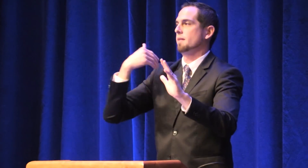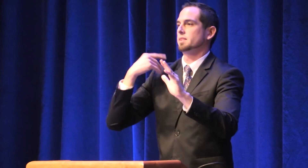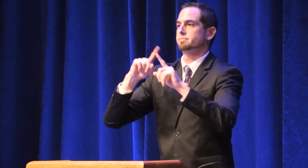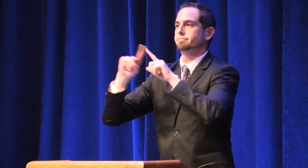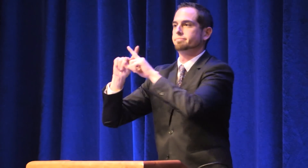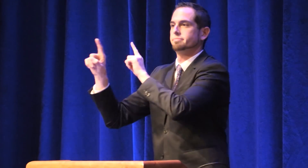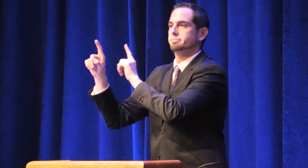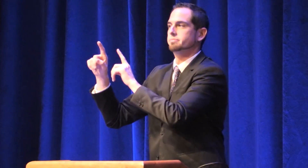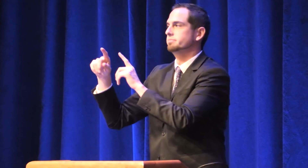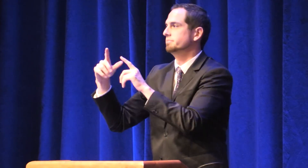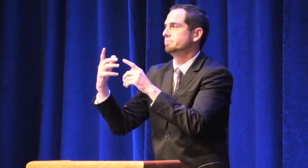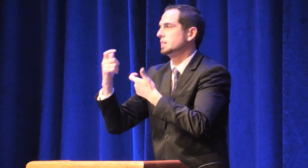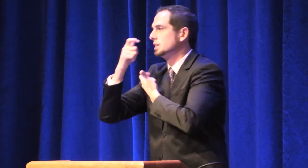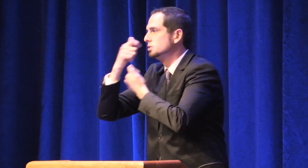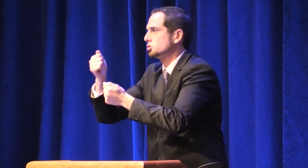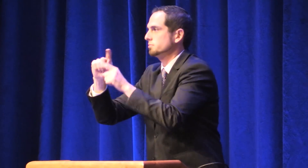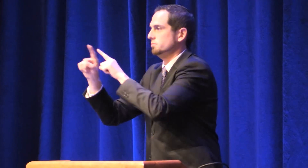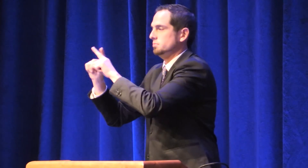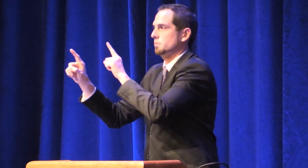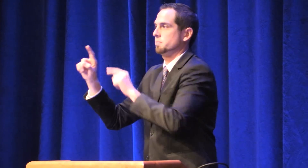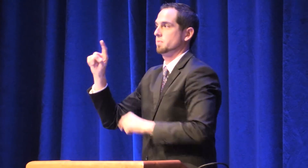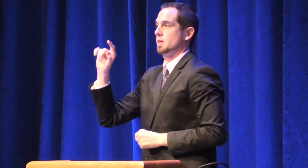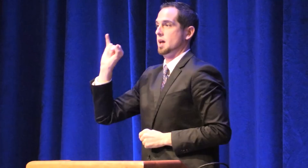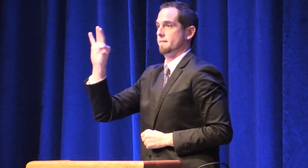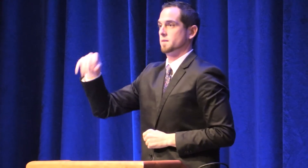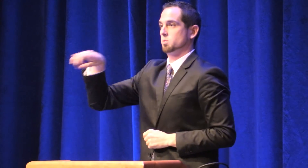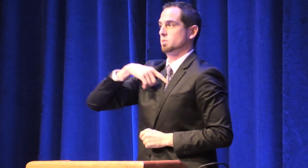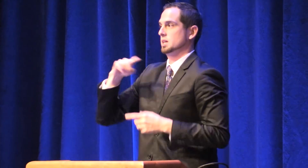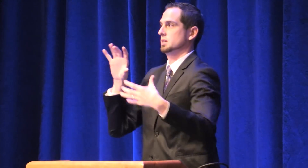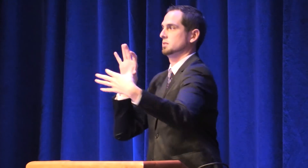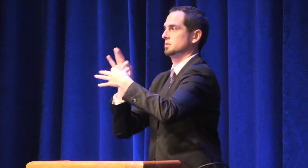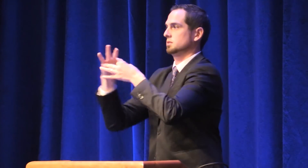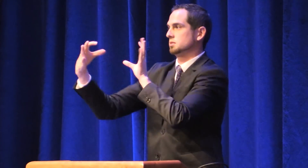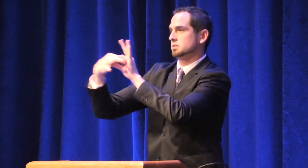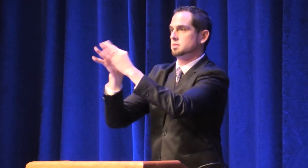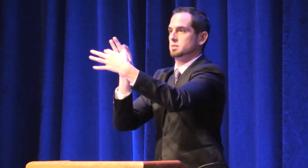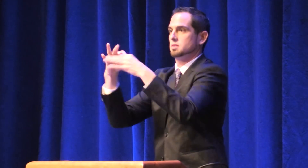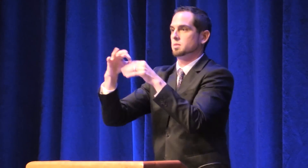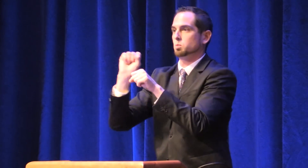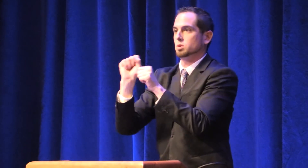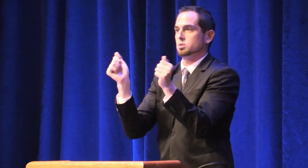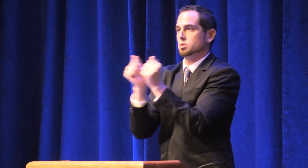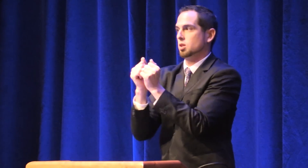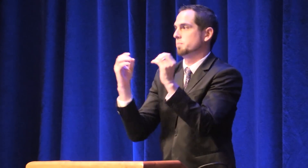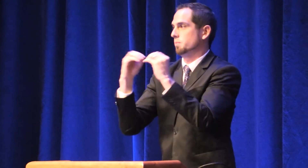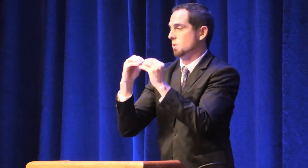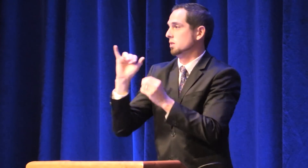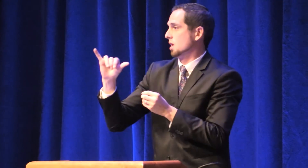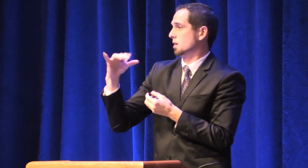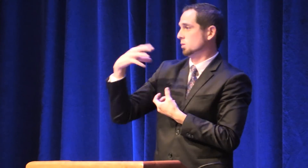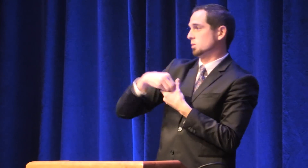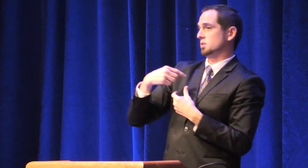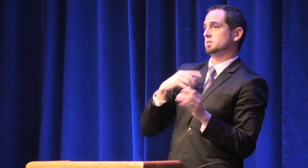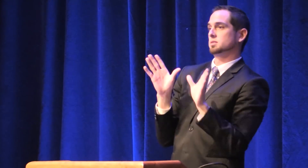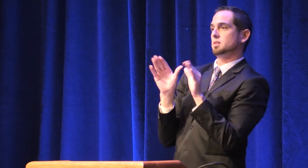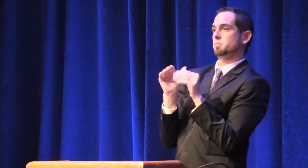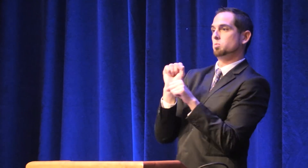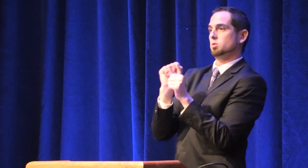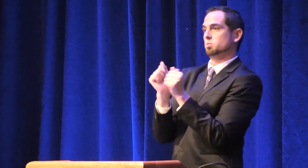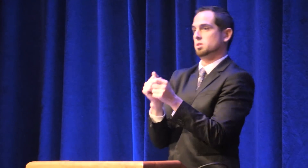and organizations within our community, a number of special interest groups, if you will. But we have to make sure that we're